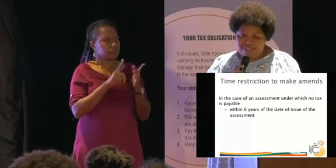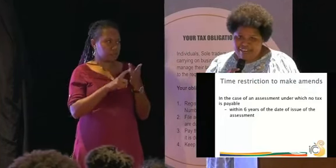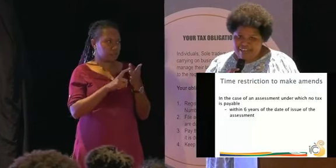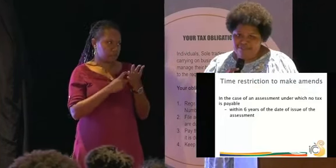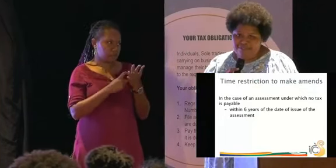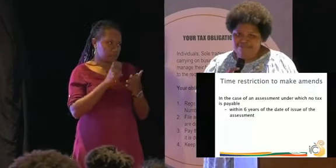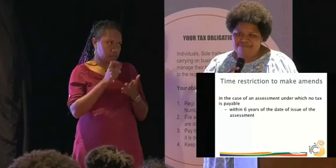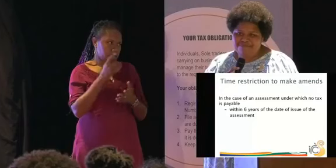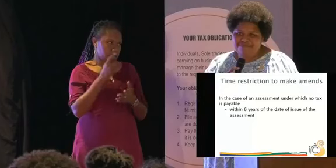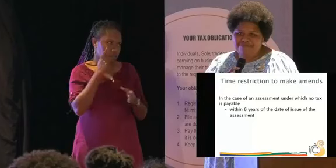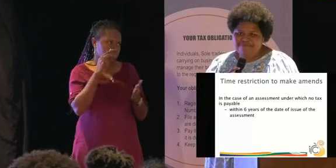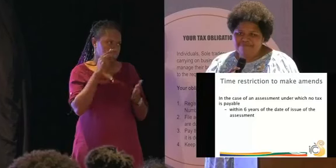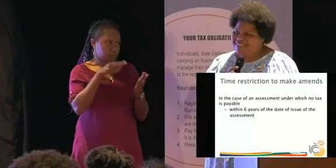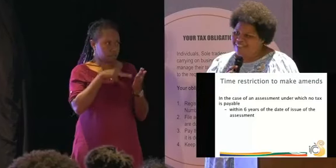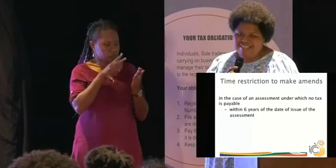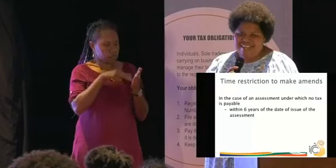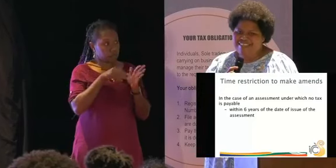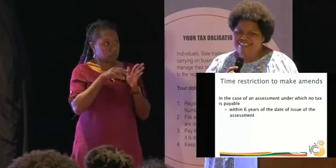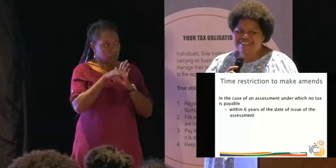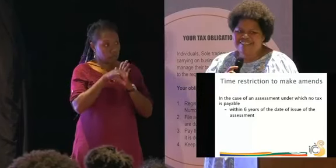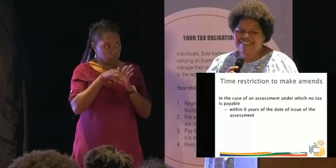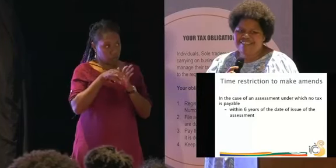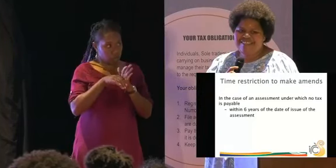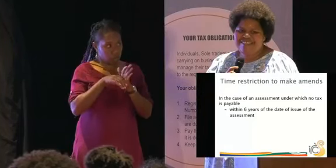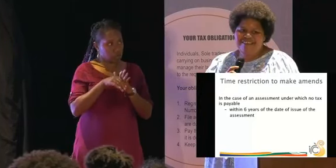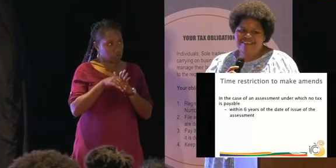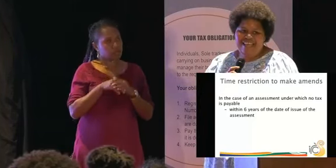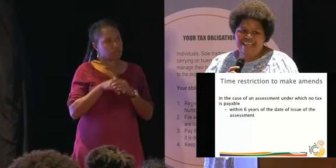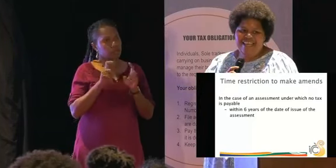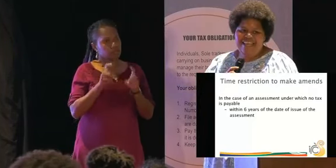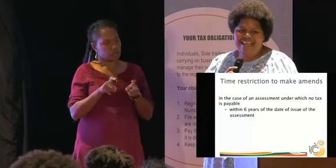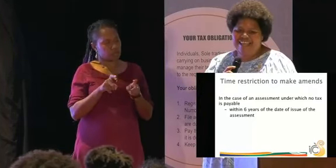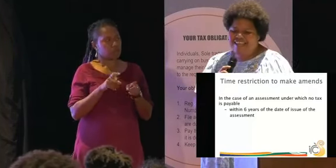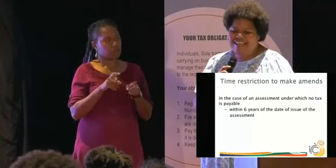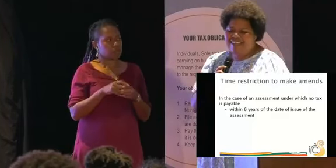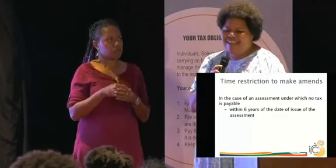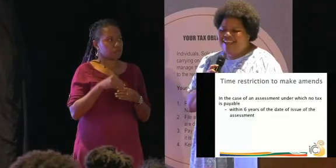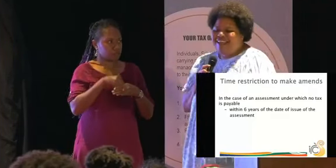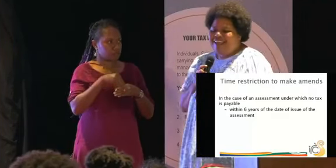will still find out. It's 6 years. Okay?